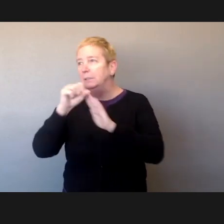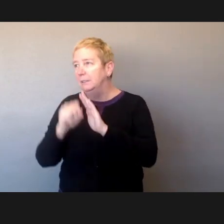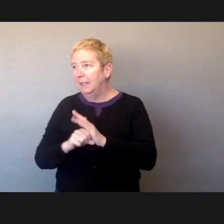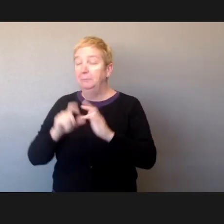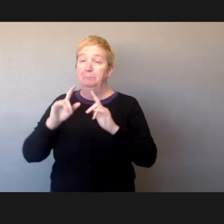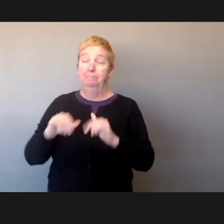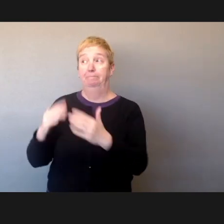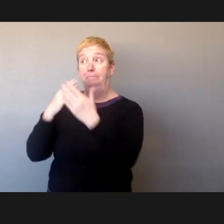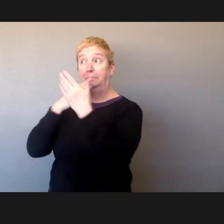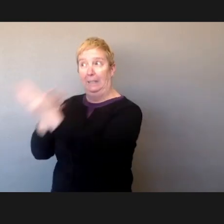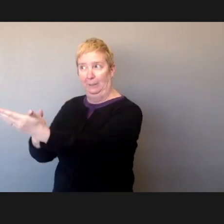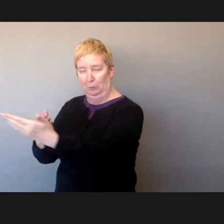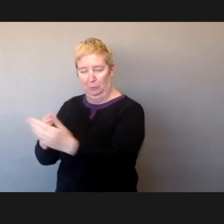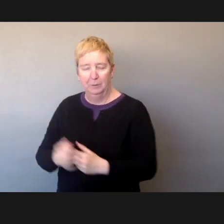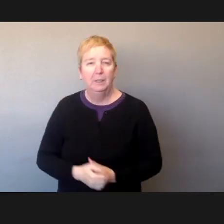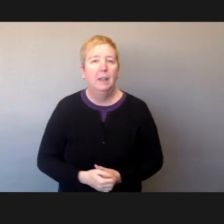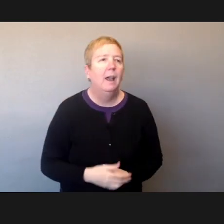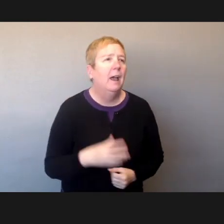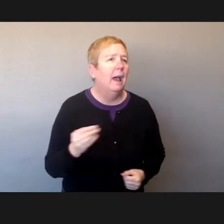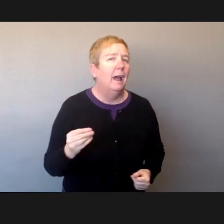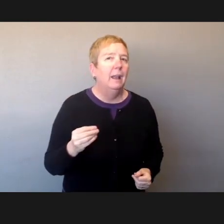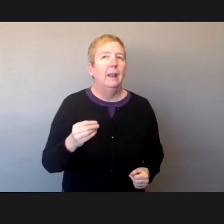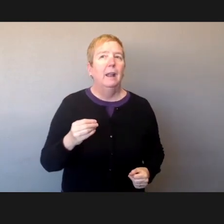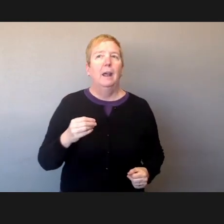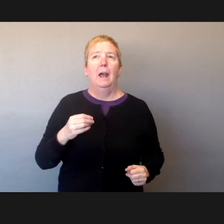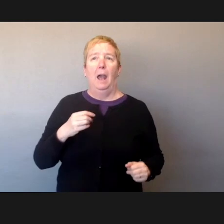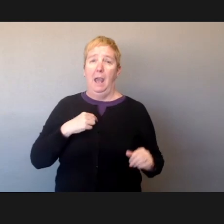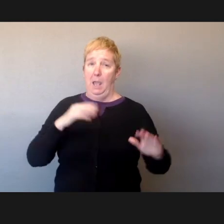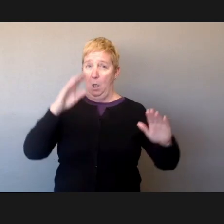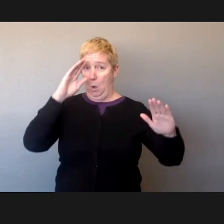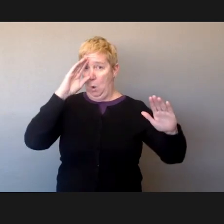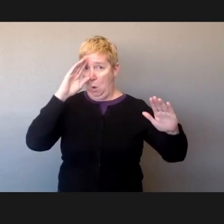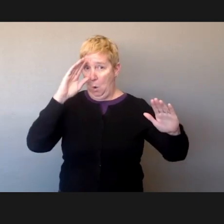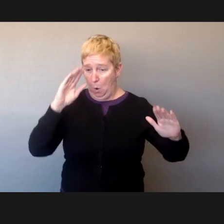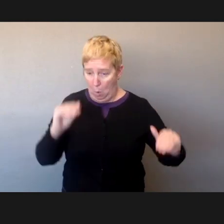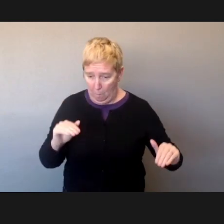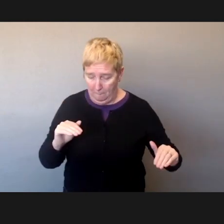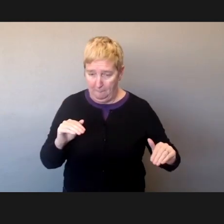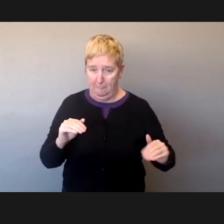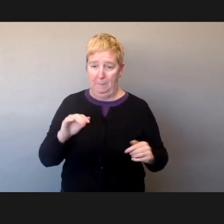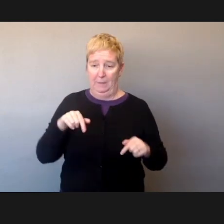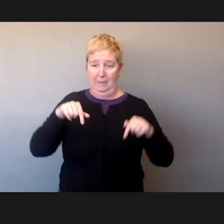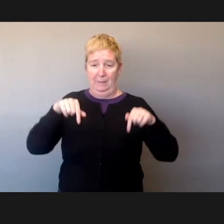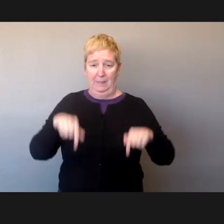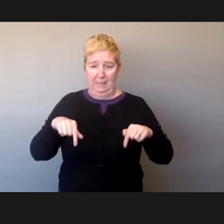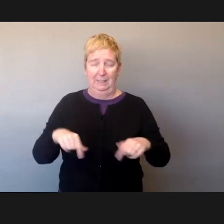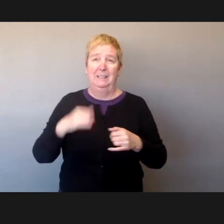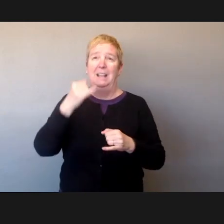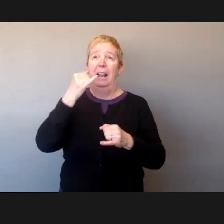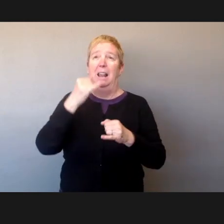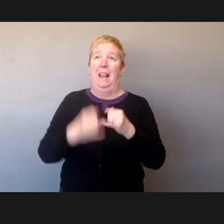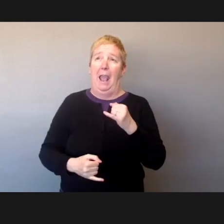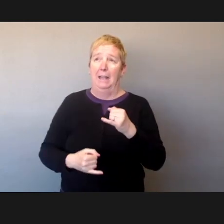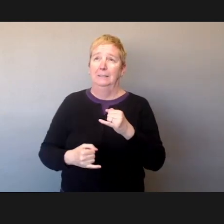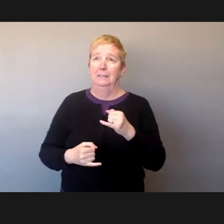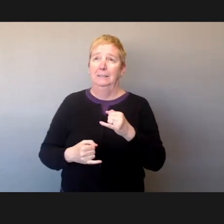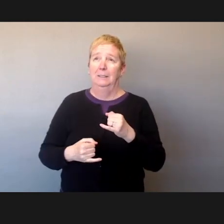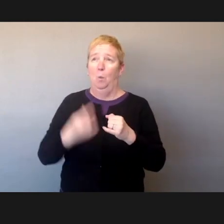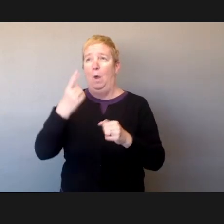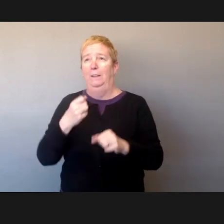for that. And hopefully this will be the last press conference we have to have. It's another year